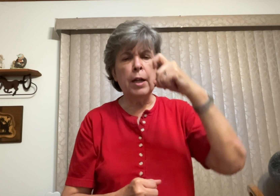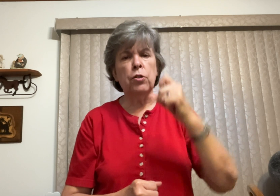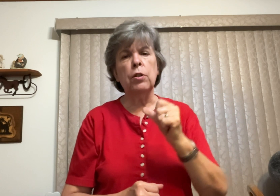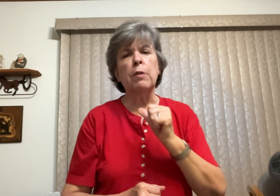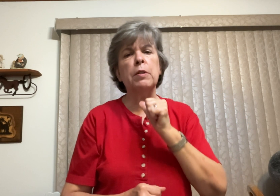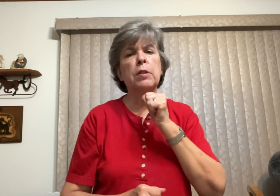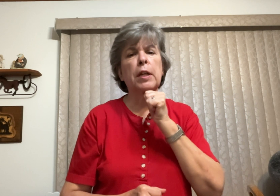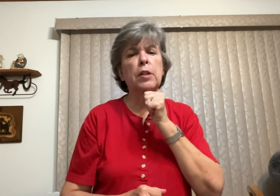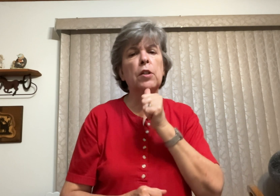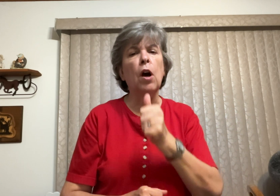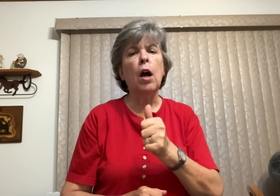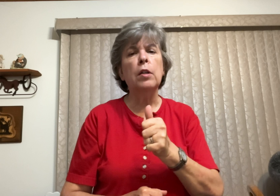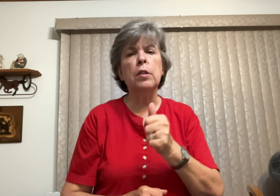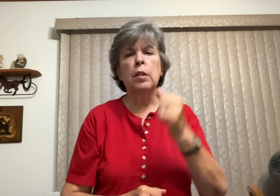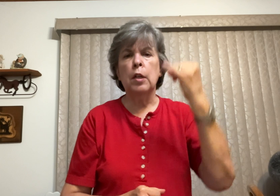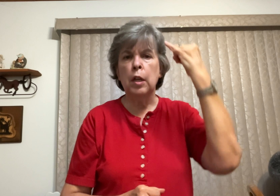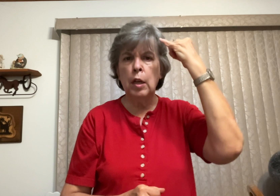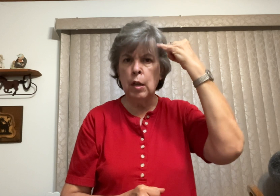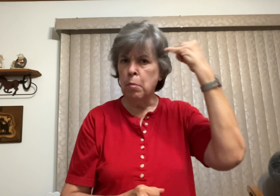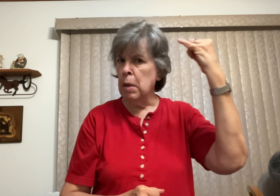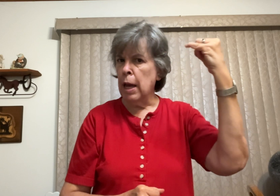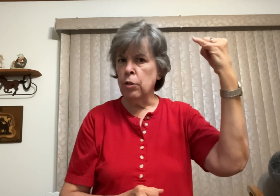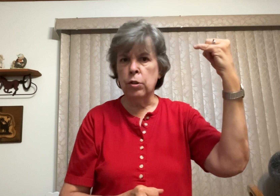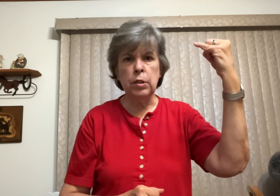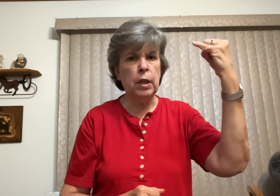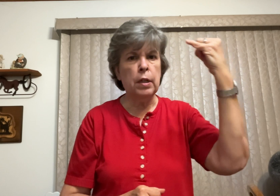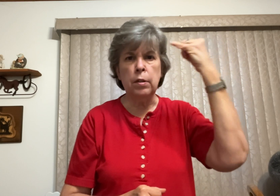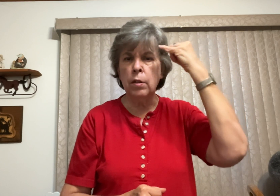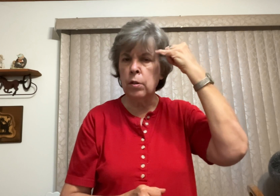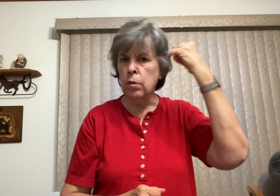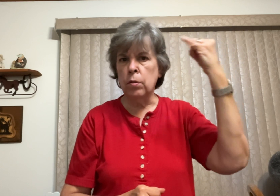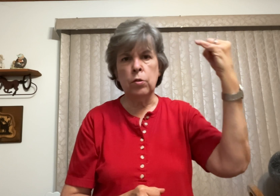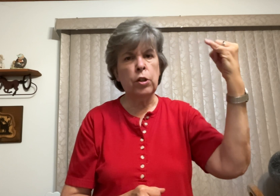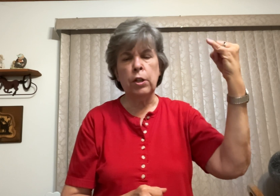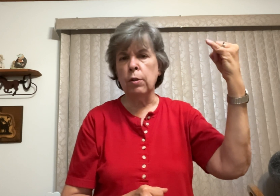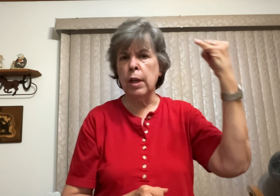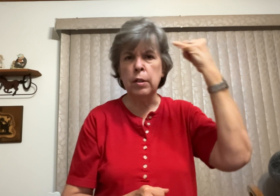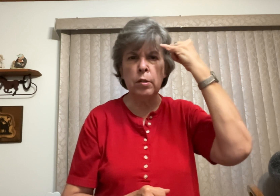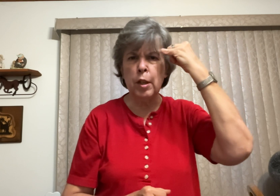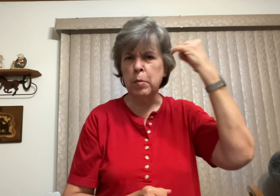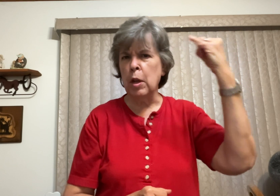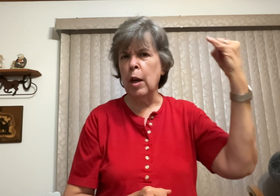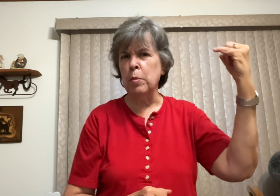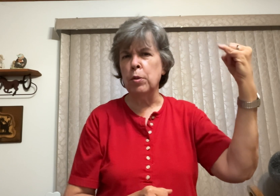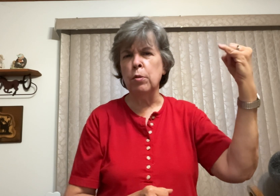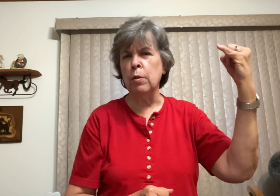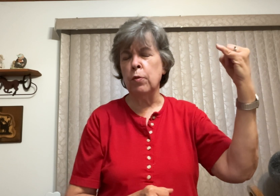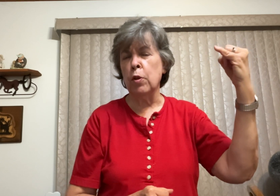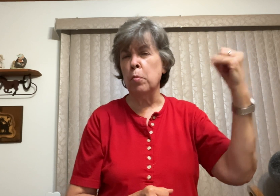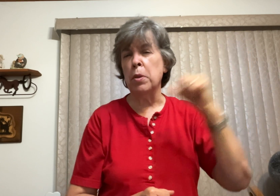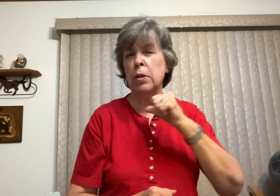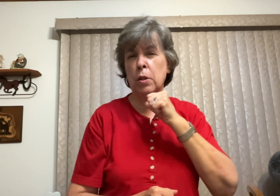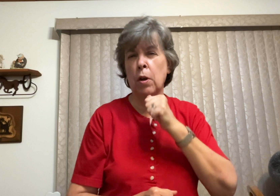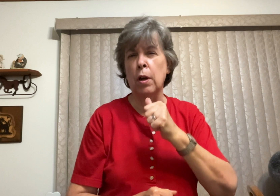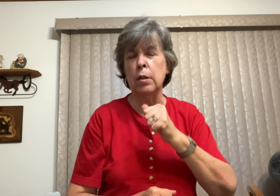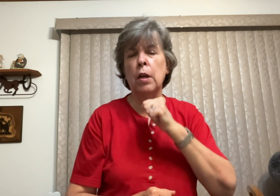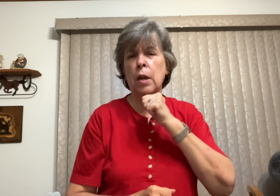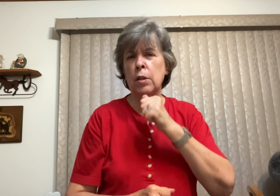Unimagined, I would say not imagined, and shake your head at the same time to affirm the